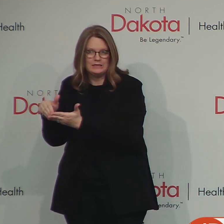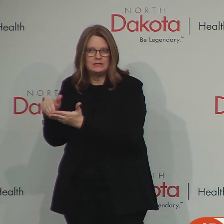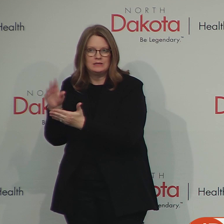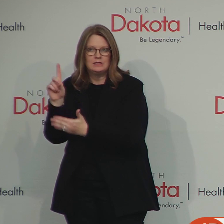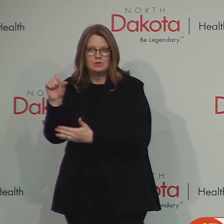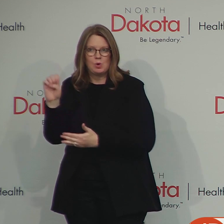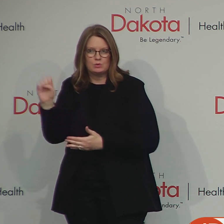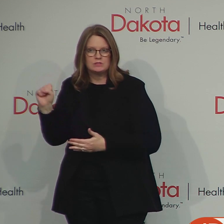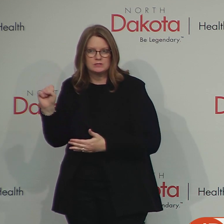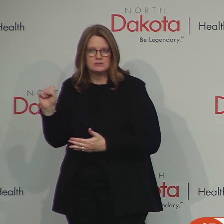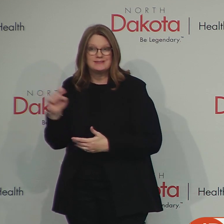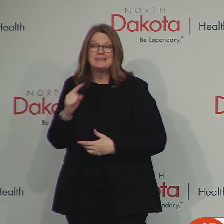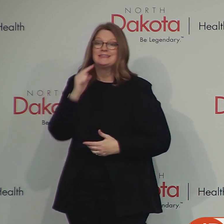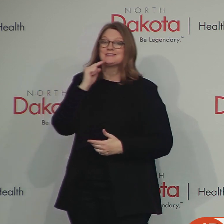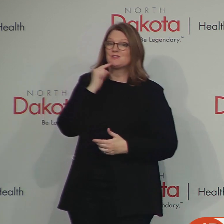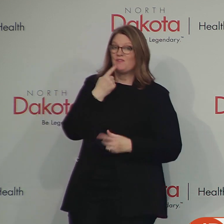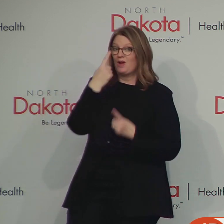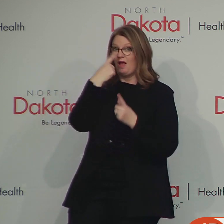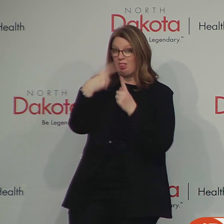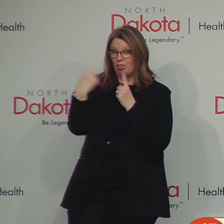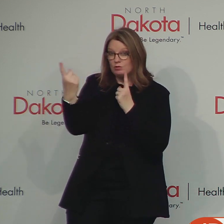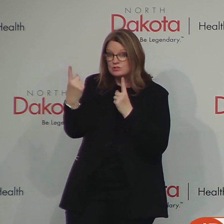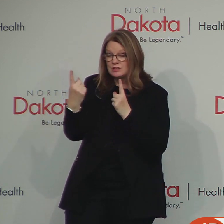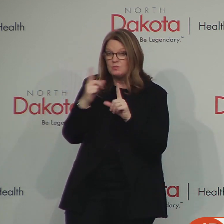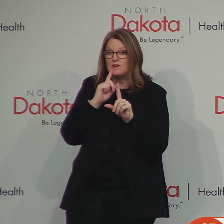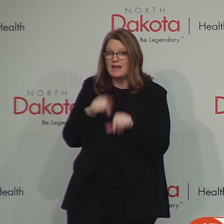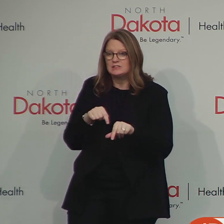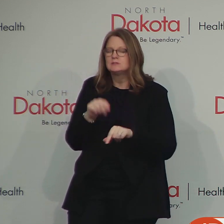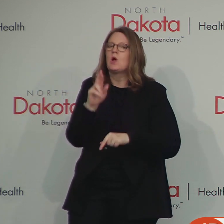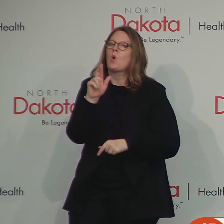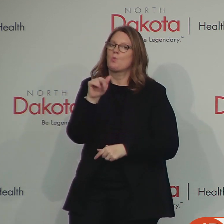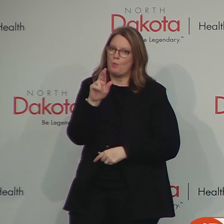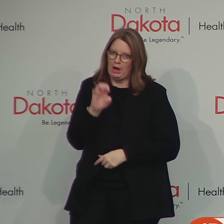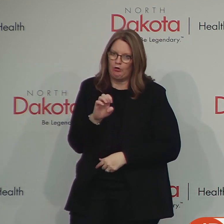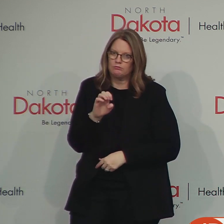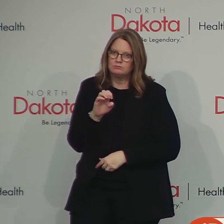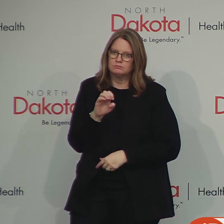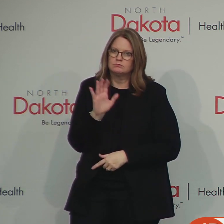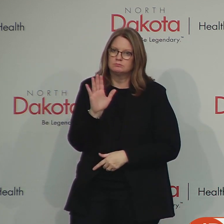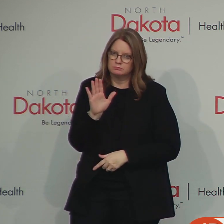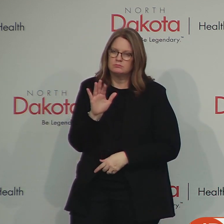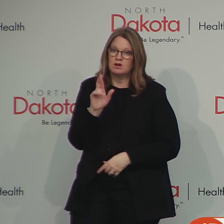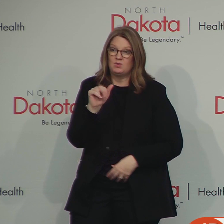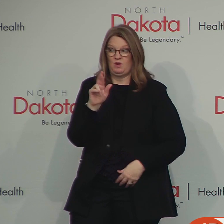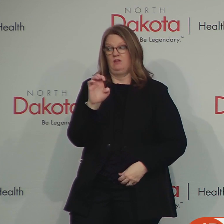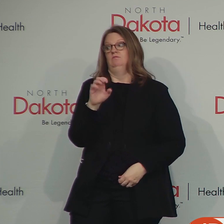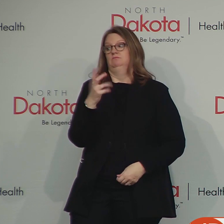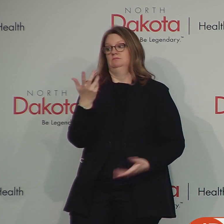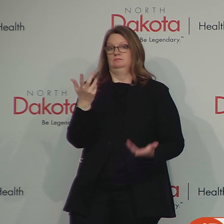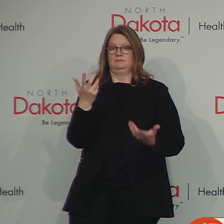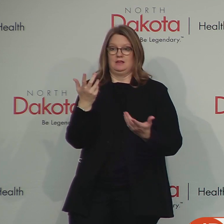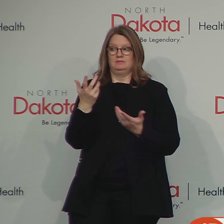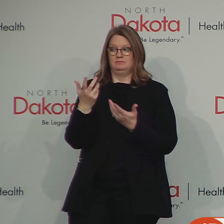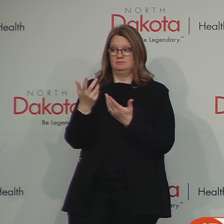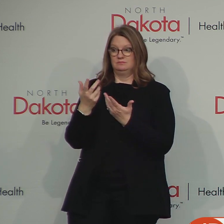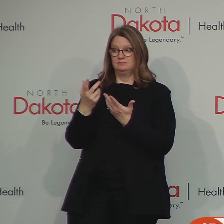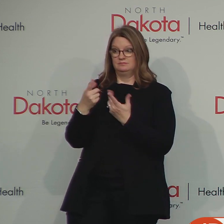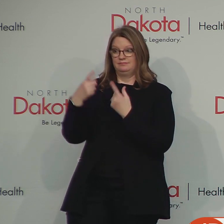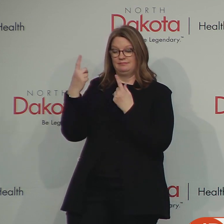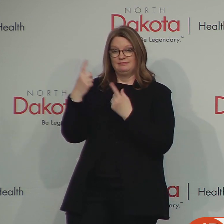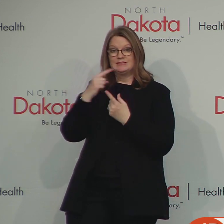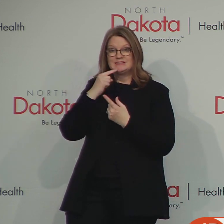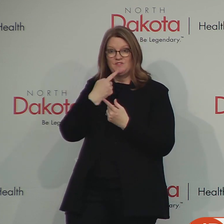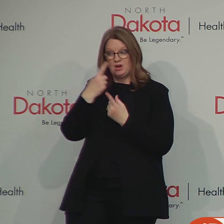And so severe allergic reactions are very rare, and most and all have recovered after having a